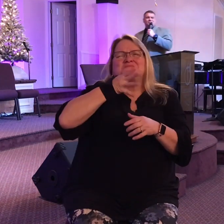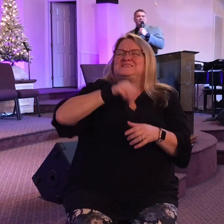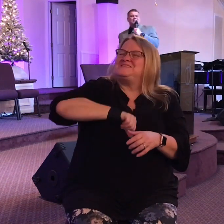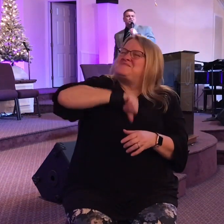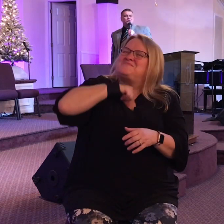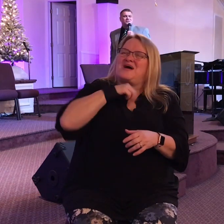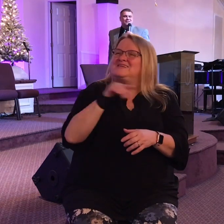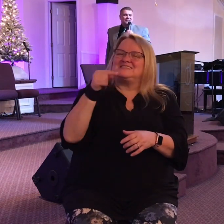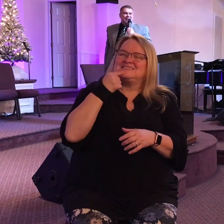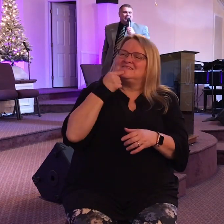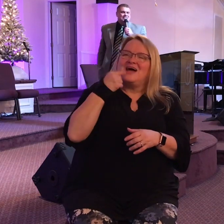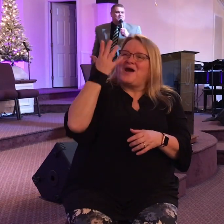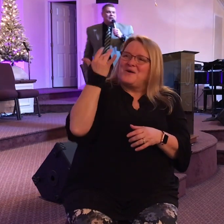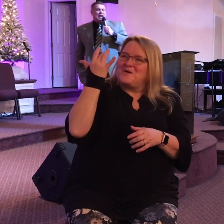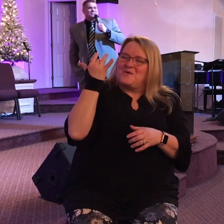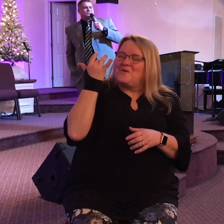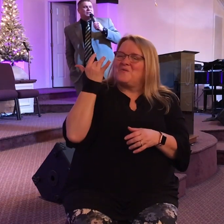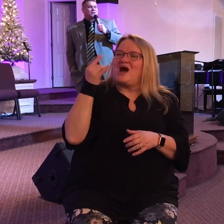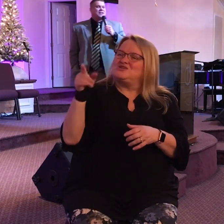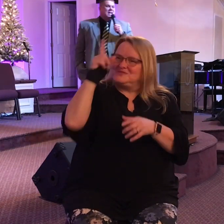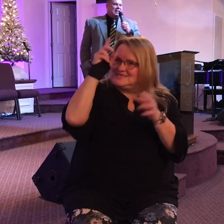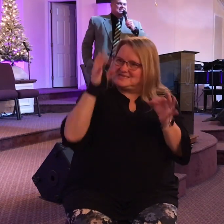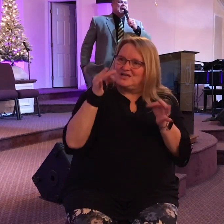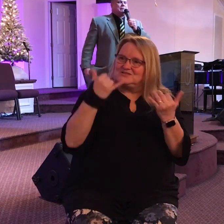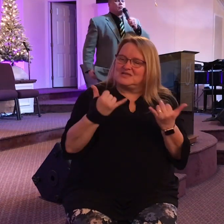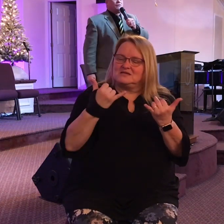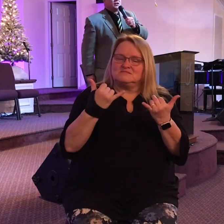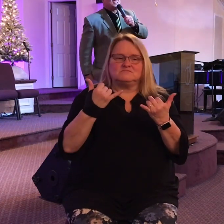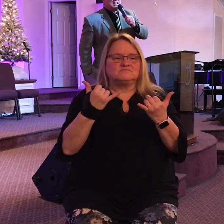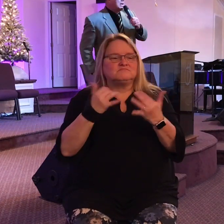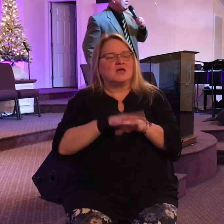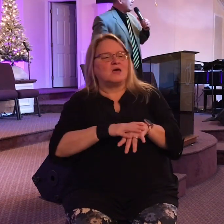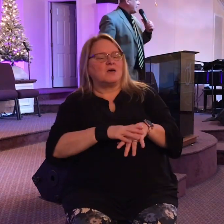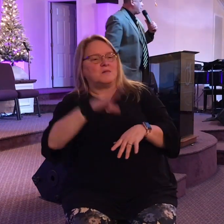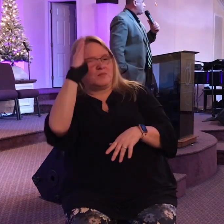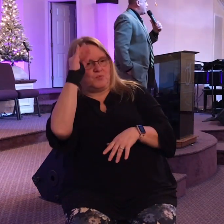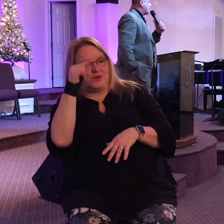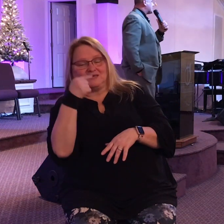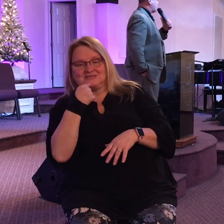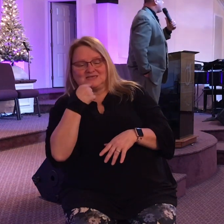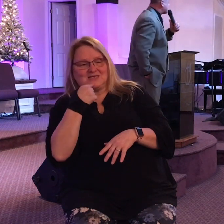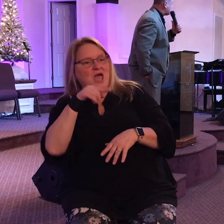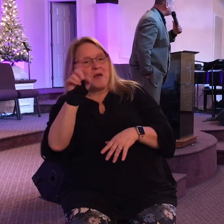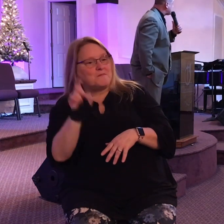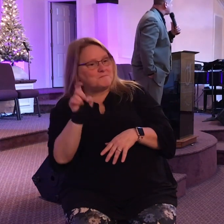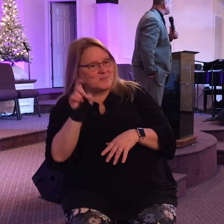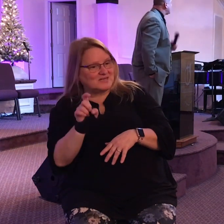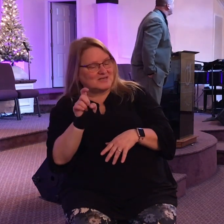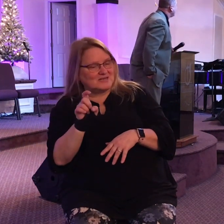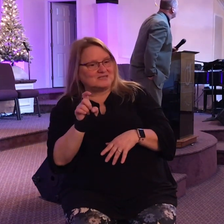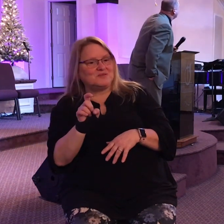what he learned in Sunday school. And he says, well, I just figured that it's got to be more fun standing up yelling at people than it is sitting there listening to